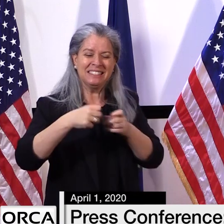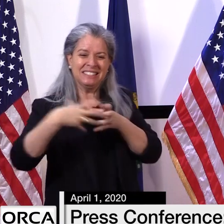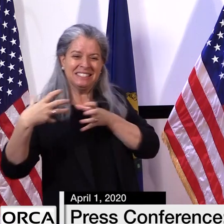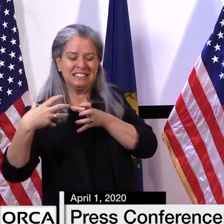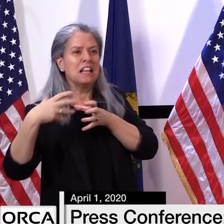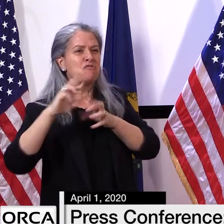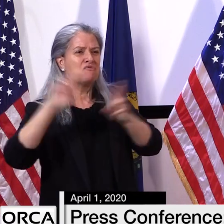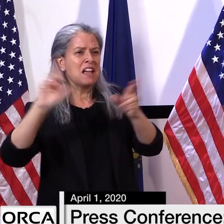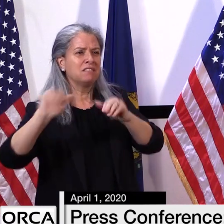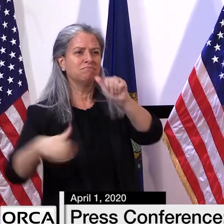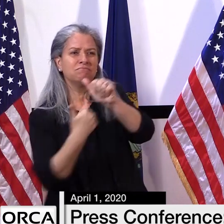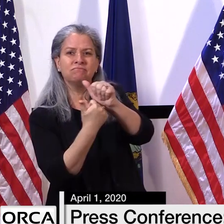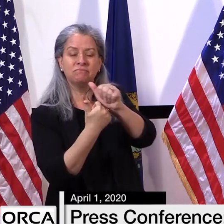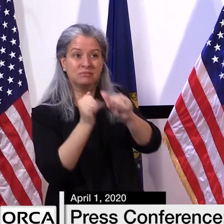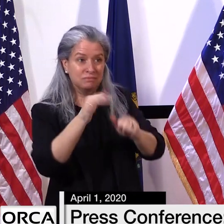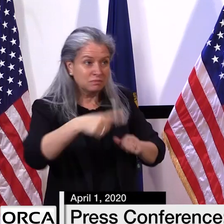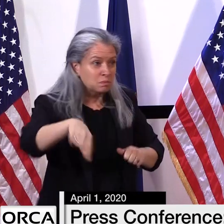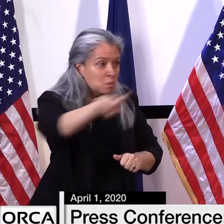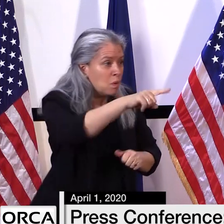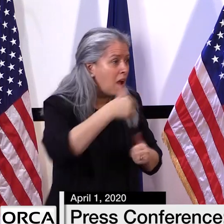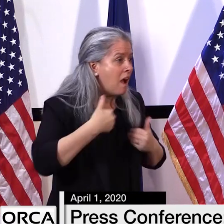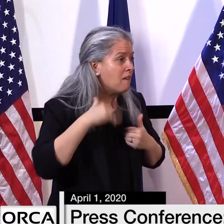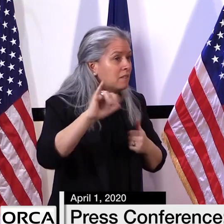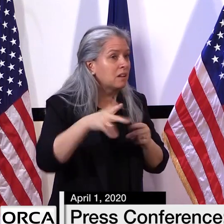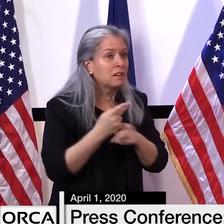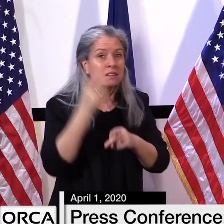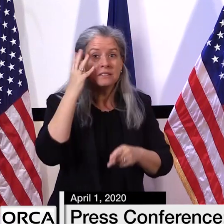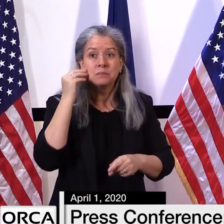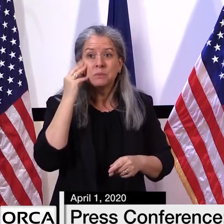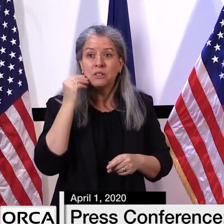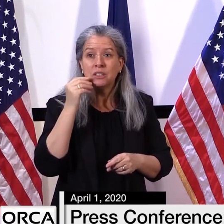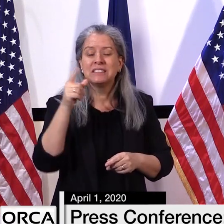you have this experience, I'm asking you to please visit